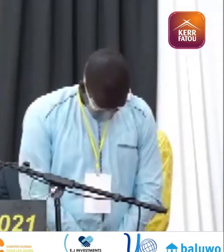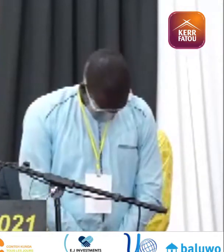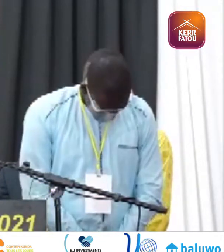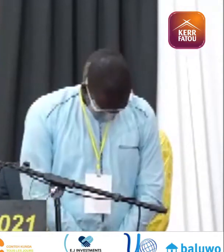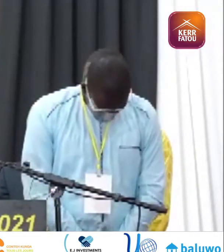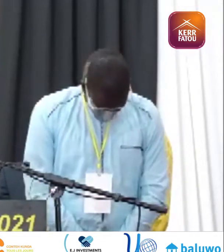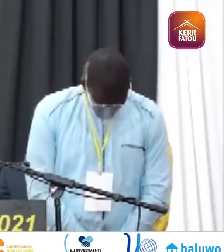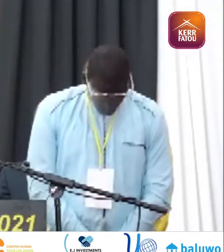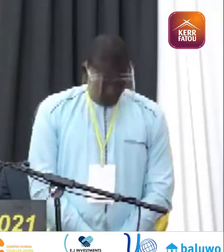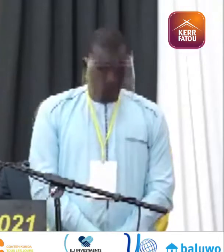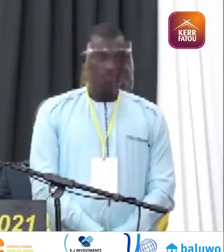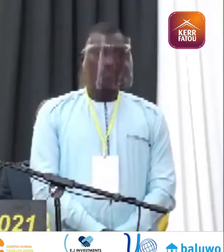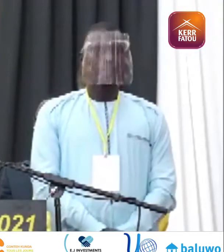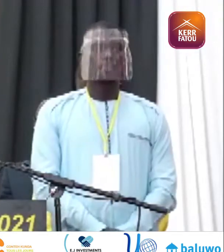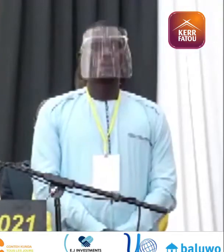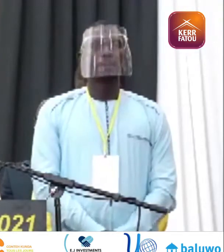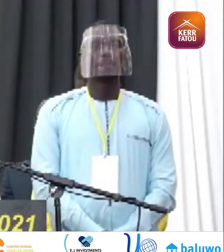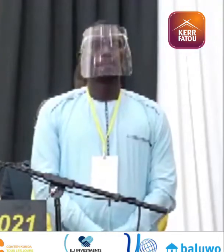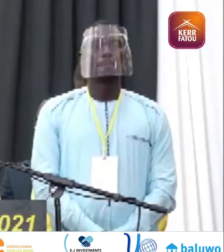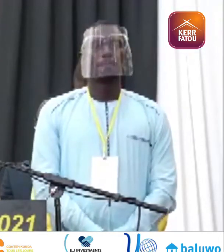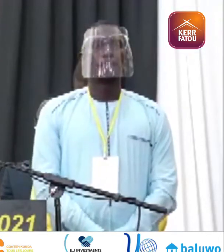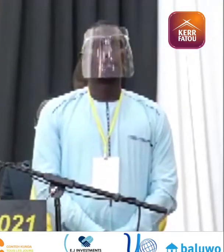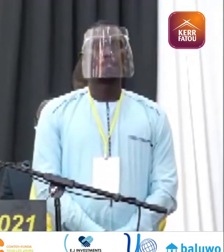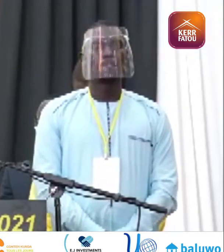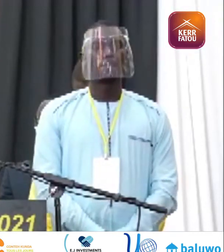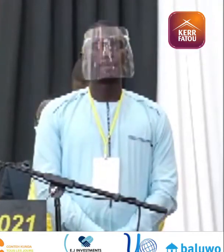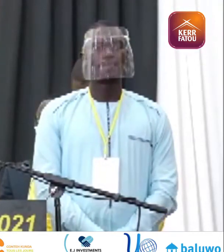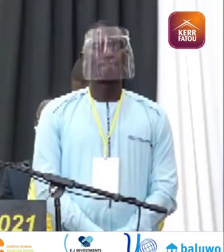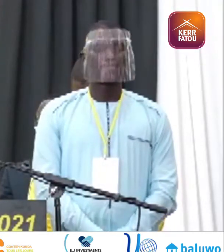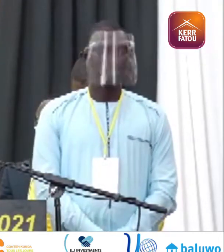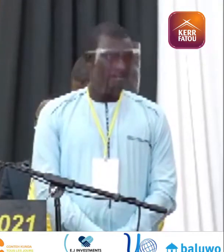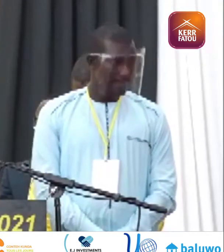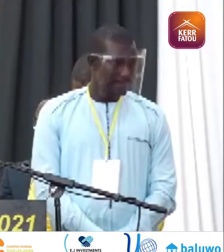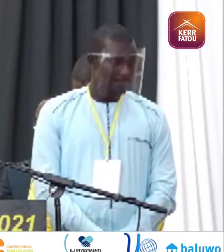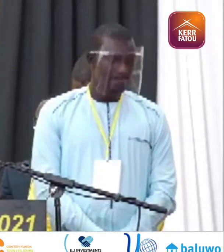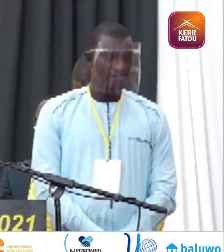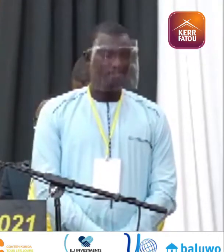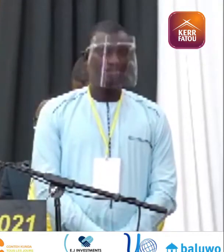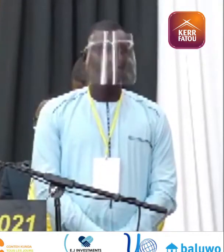It is apposite to mention that in